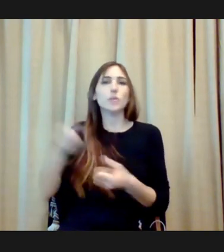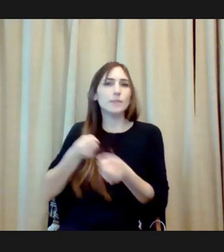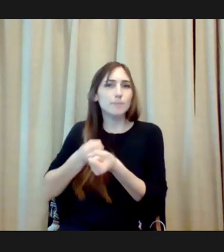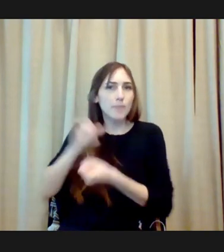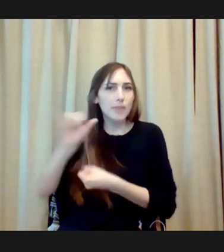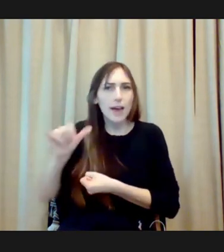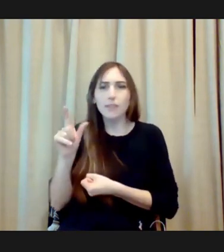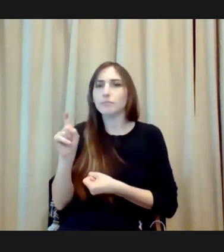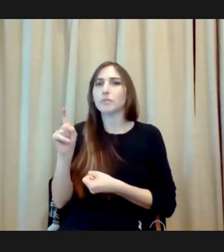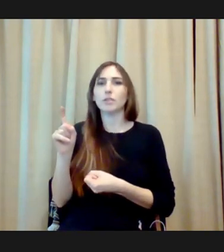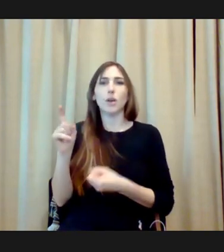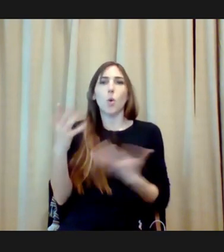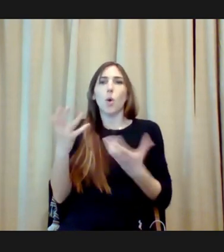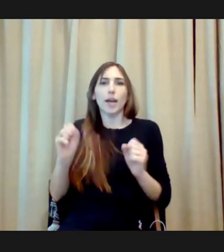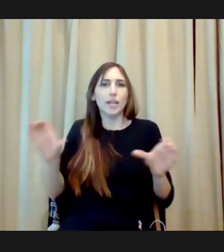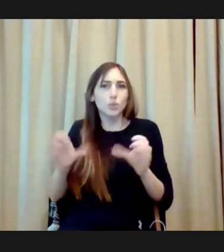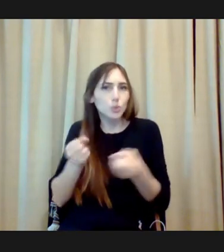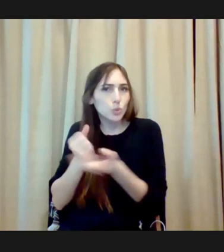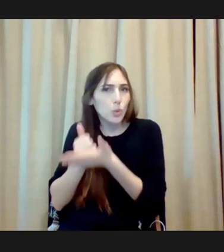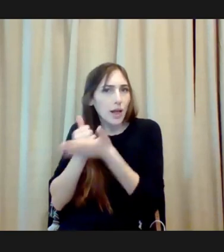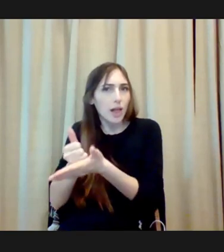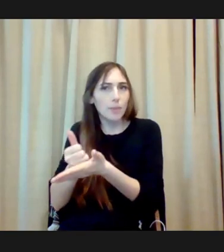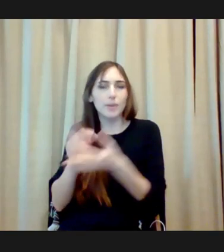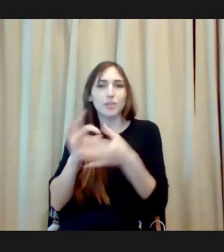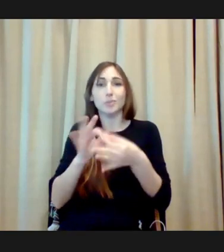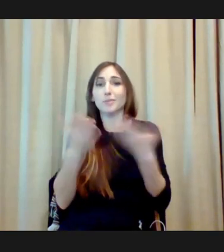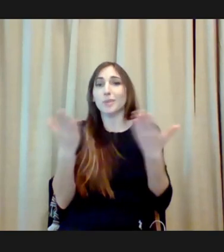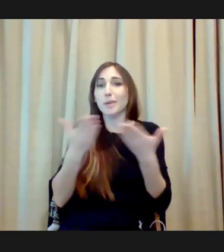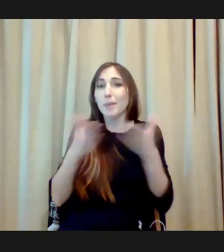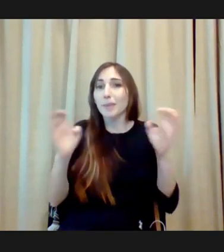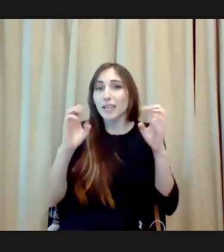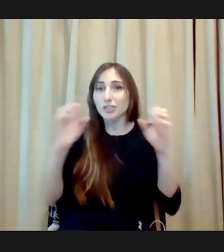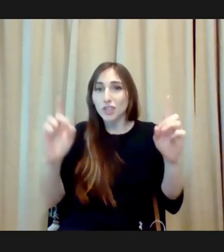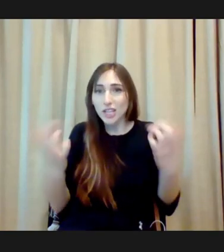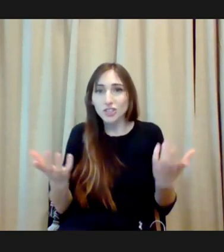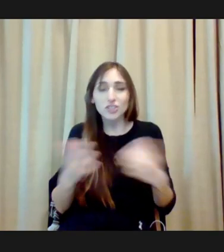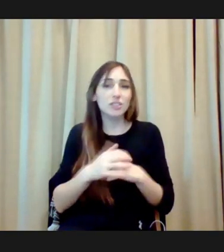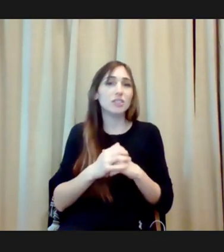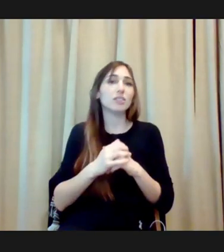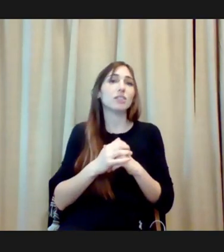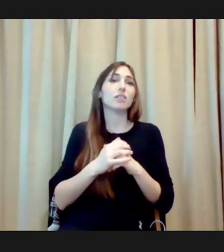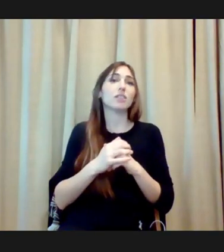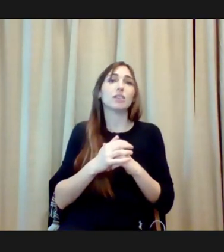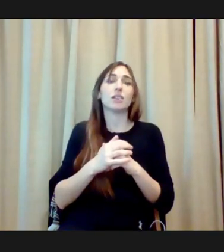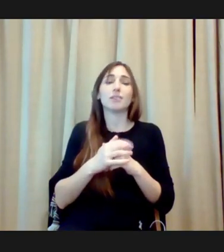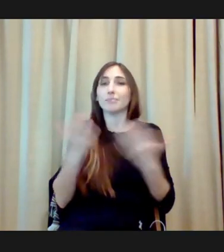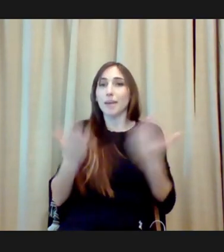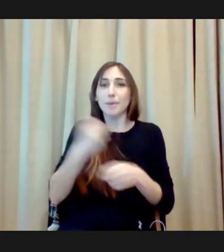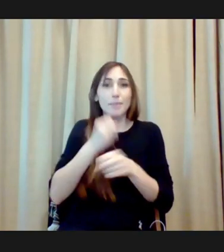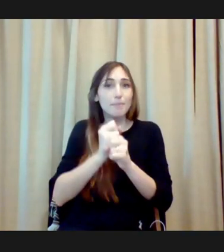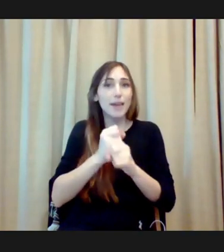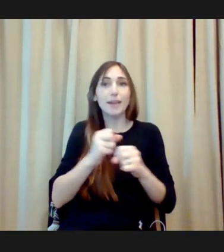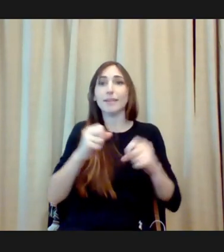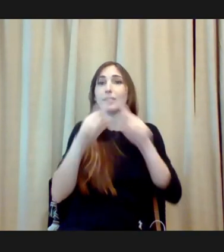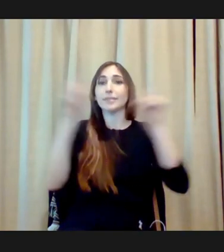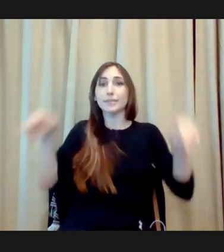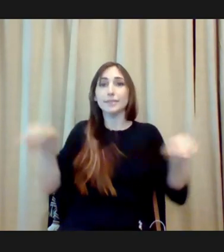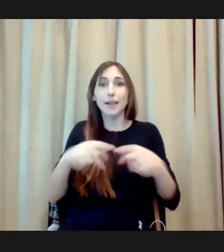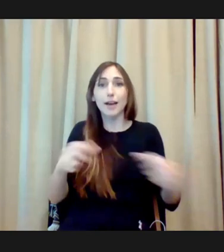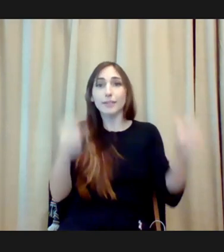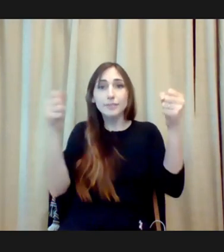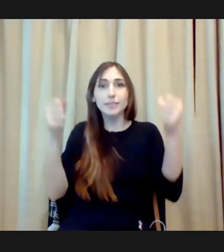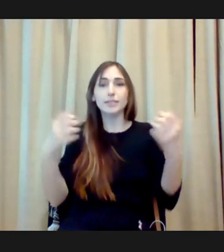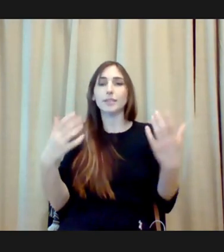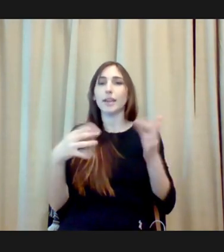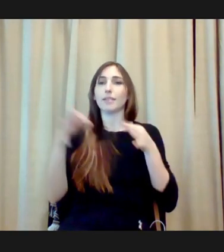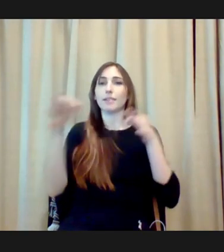help in terms of public education, signs out so that people know the difference between a wolf and a coyote during